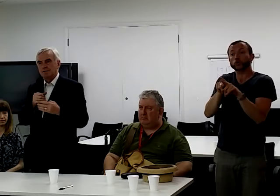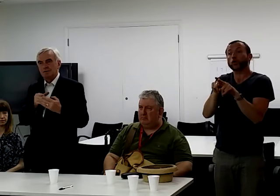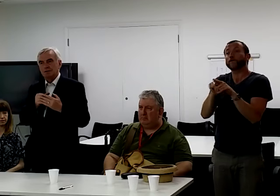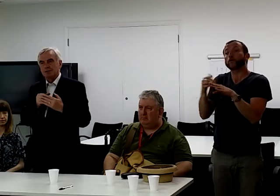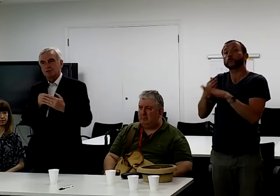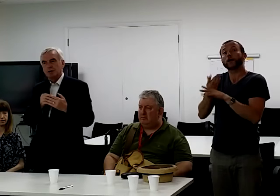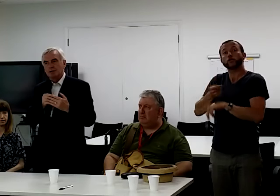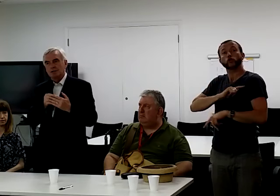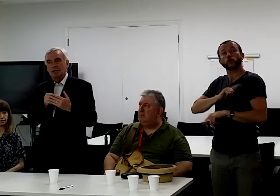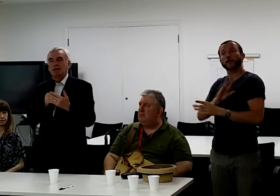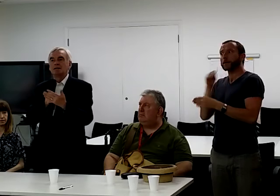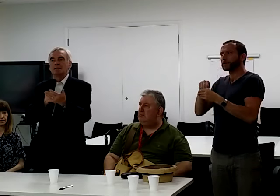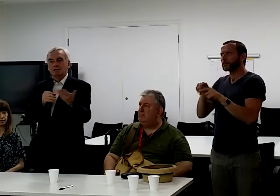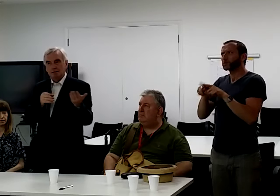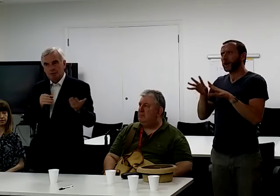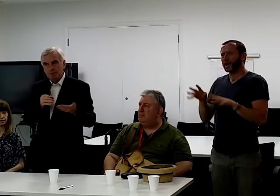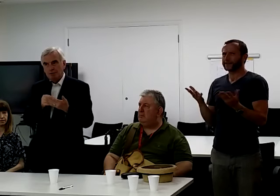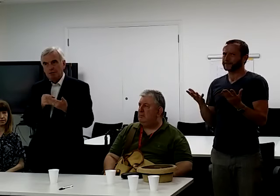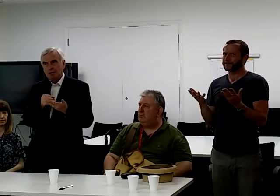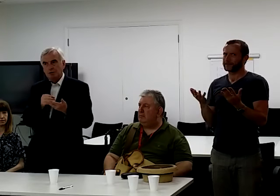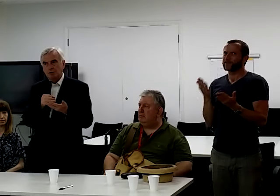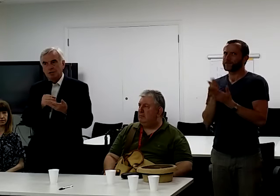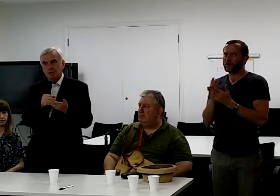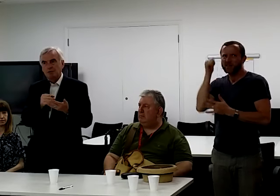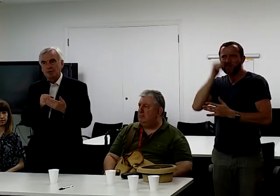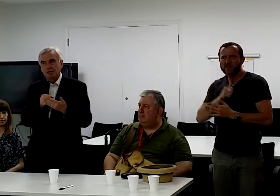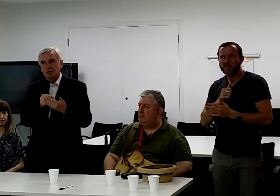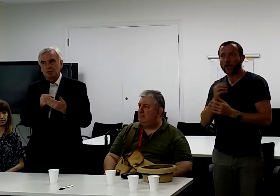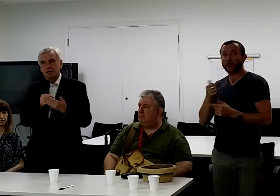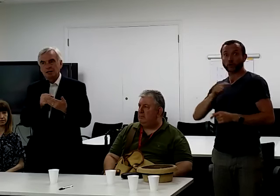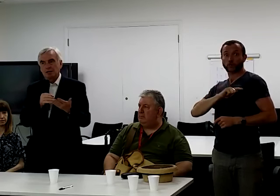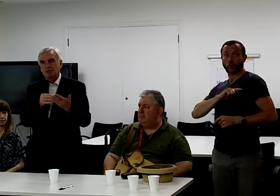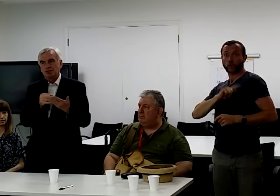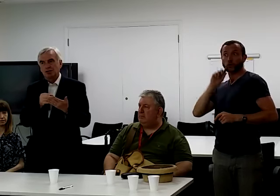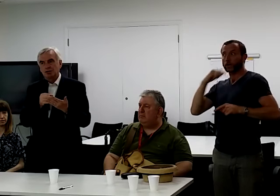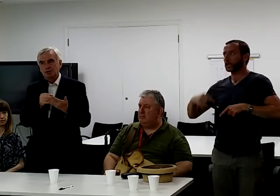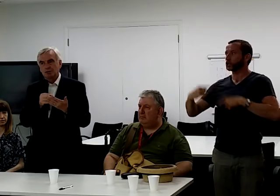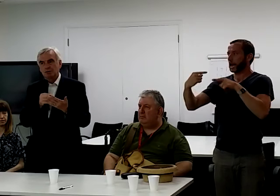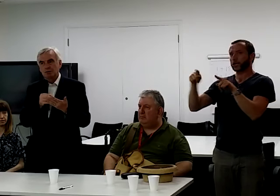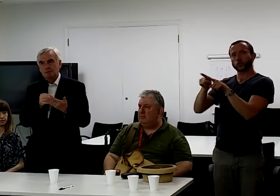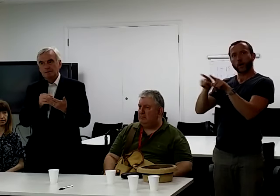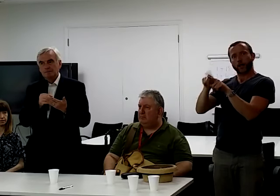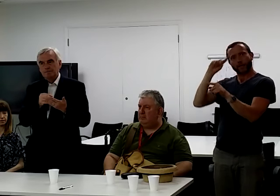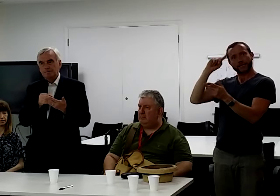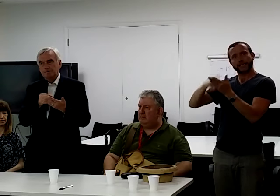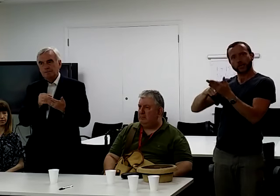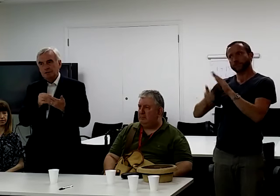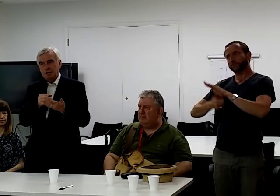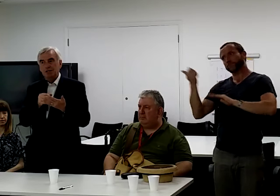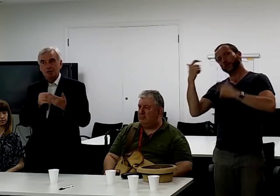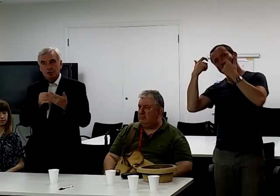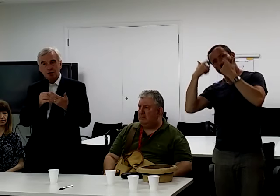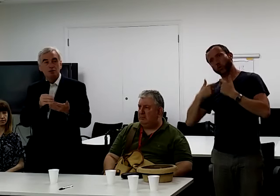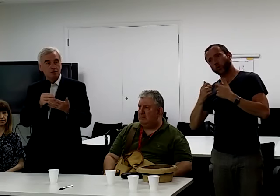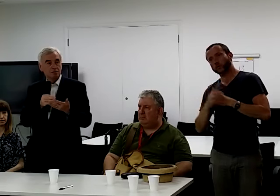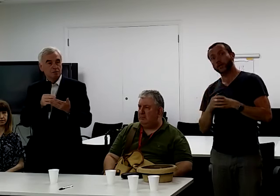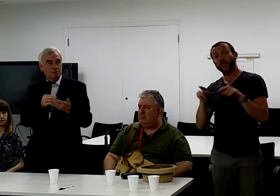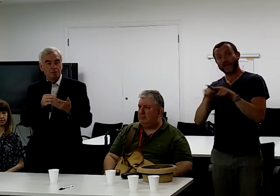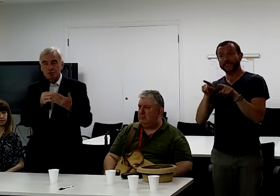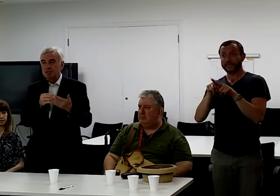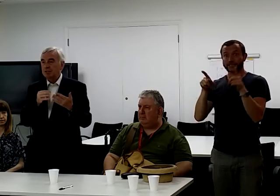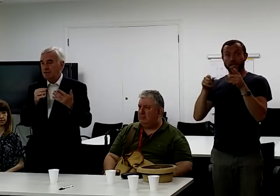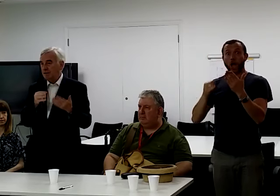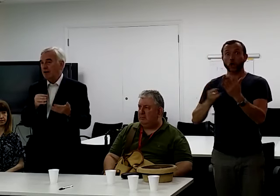trade union registered spirits as well. Again, there may be some unions that will be challenging that decision too. This is a